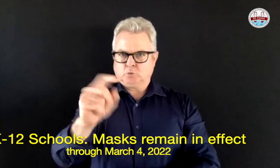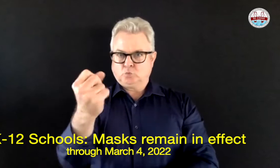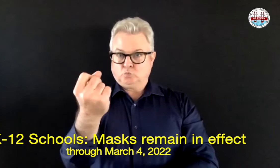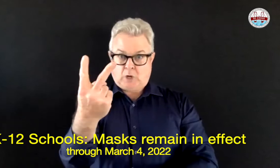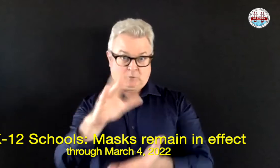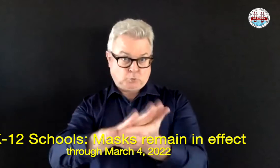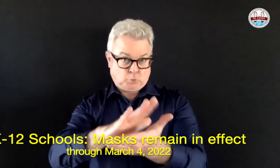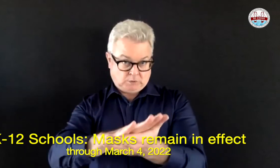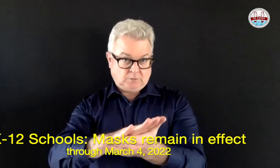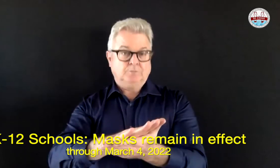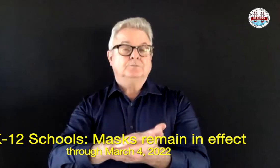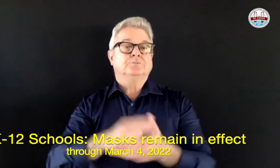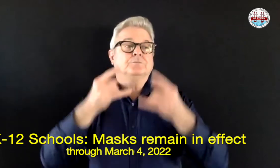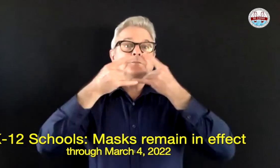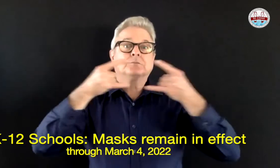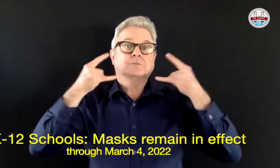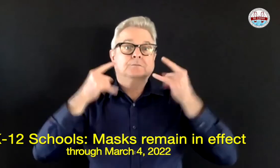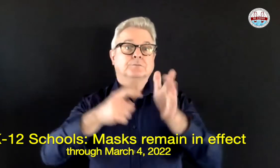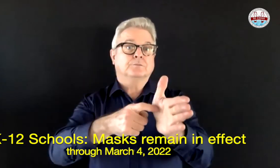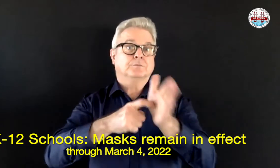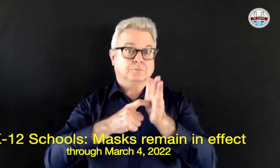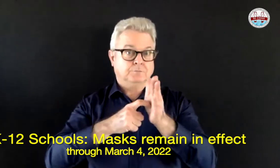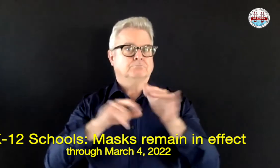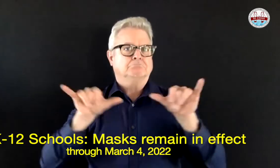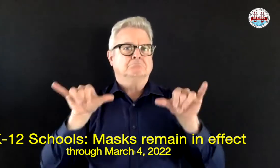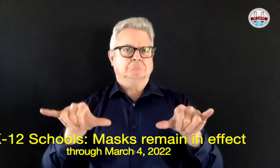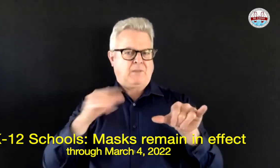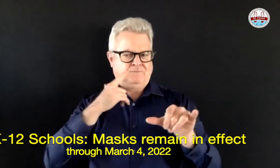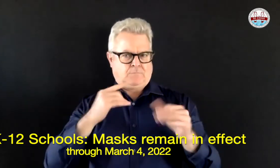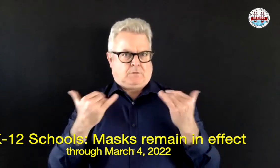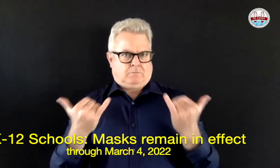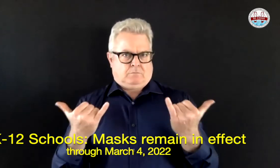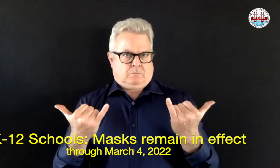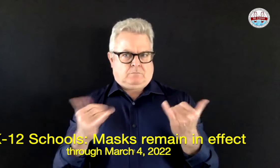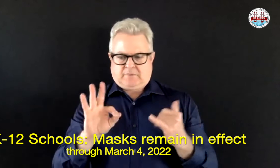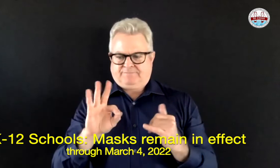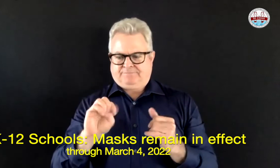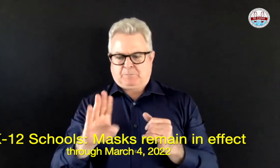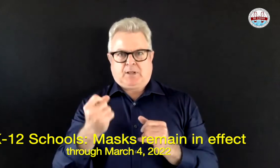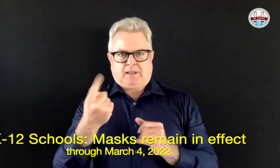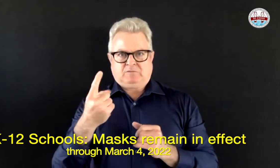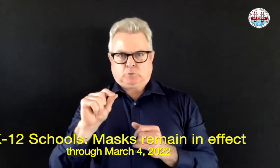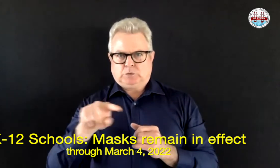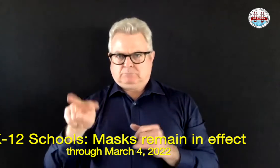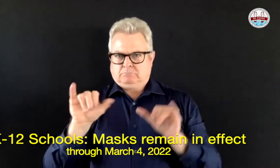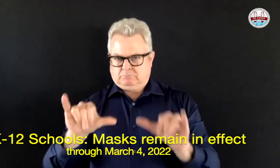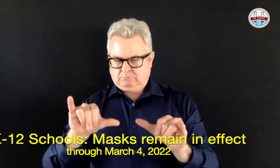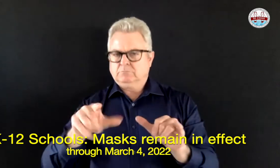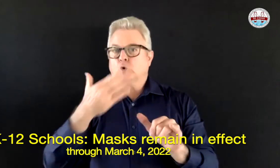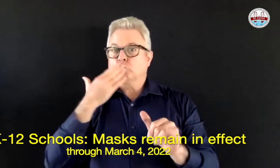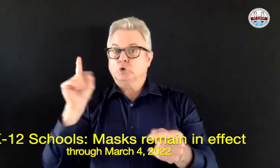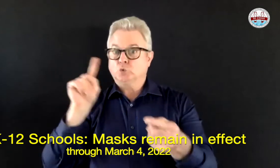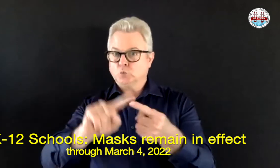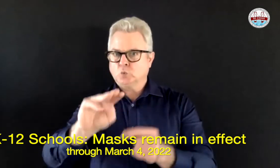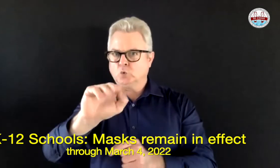Now, pertaining to the school system from K to 12, mask wearing policy will stay in effect for the time being from